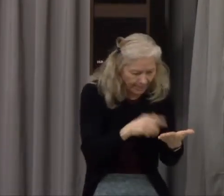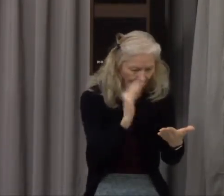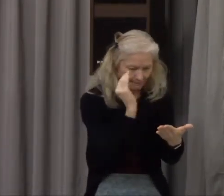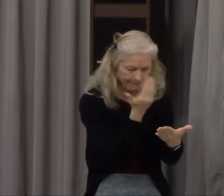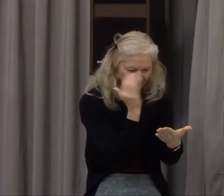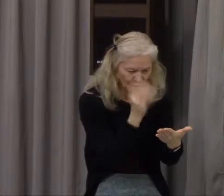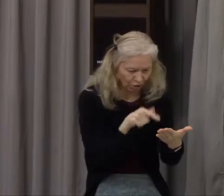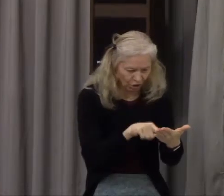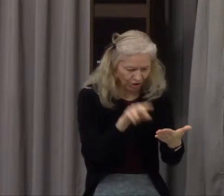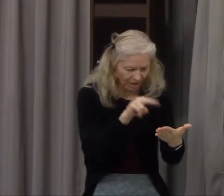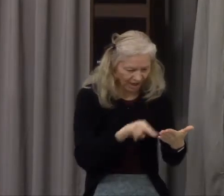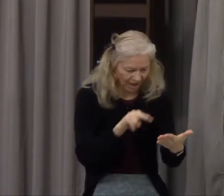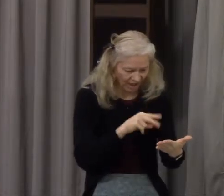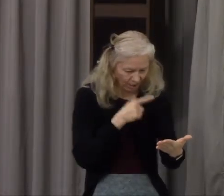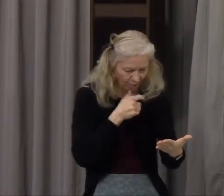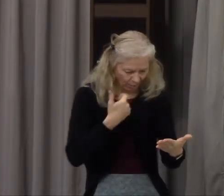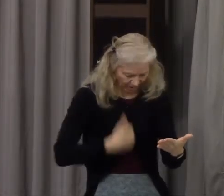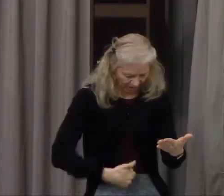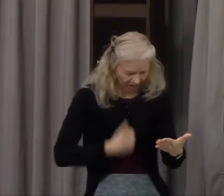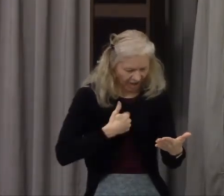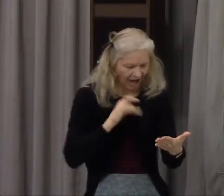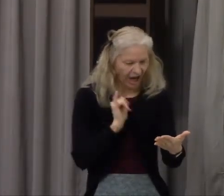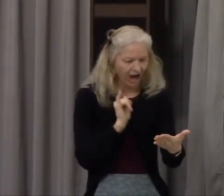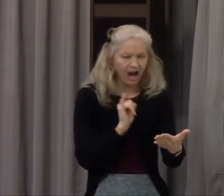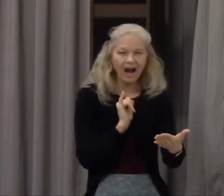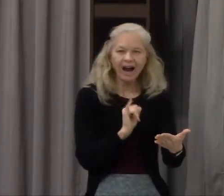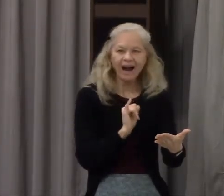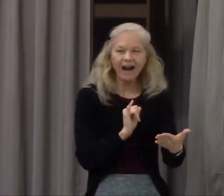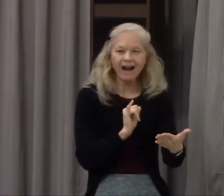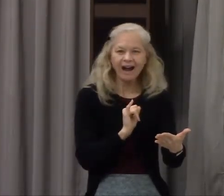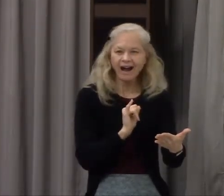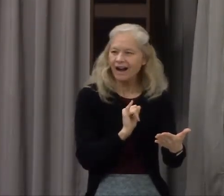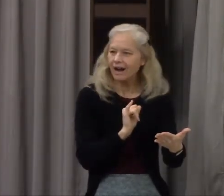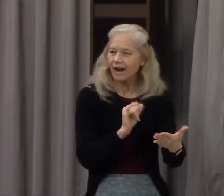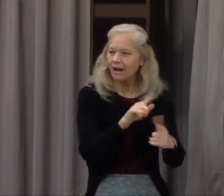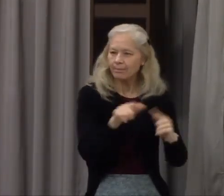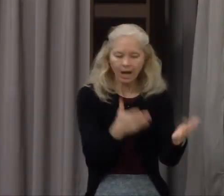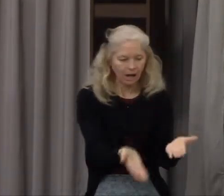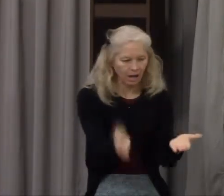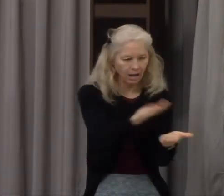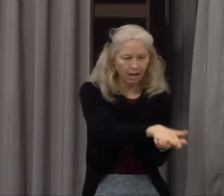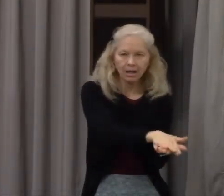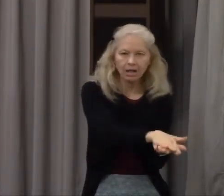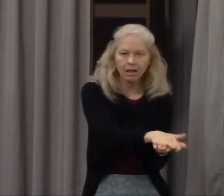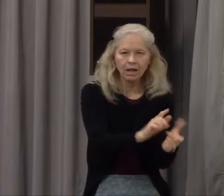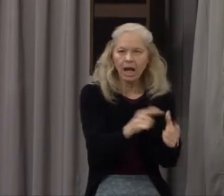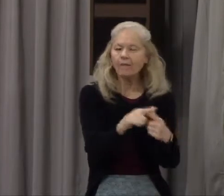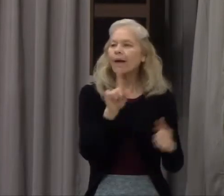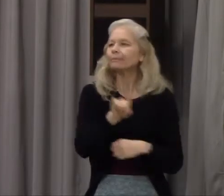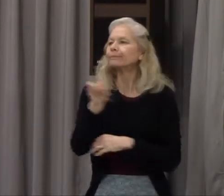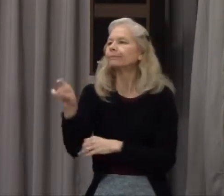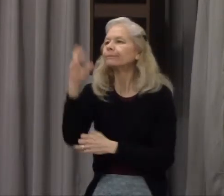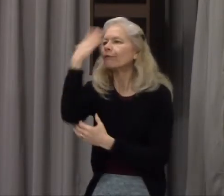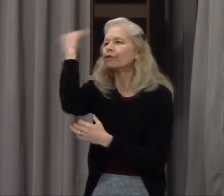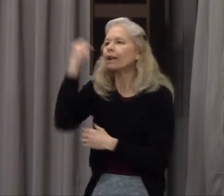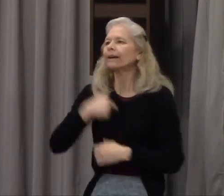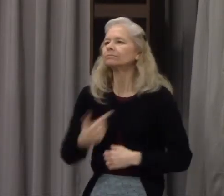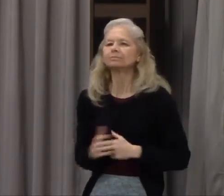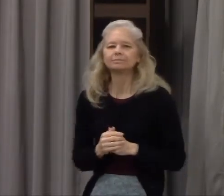It's like a seed that reproduces. 1 Peter 1:23, we are born again, not of corruptible seed,